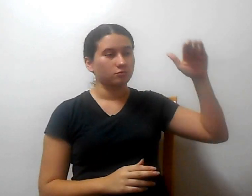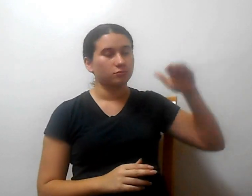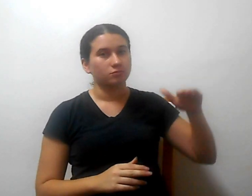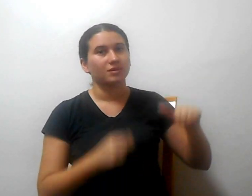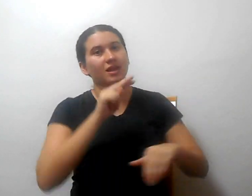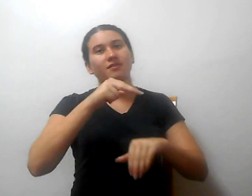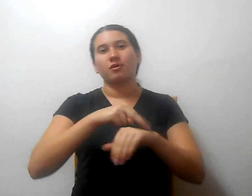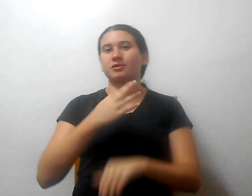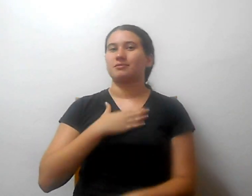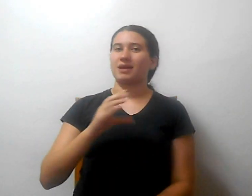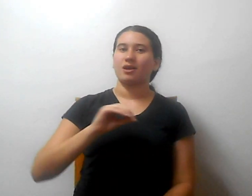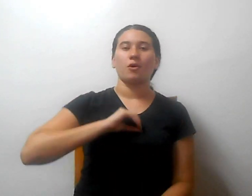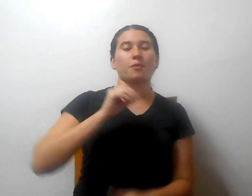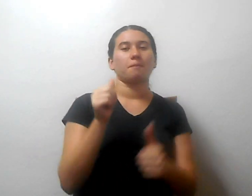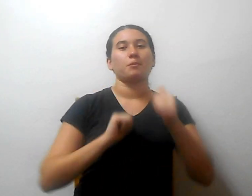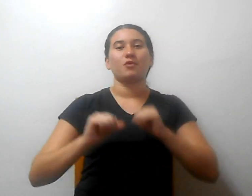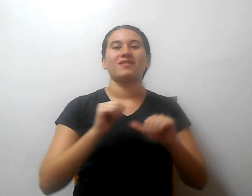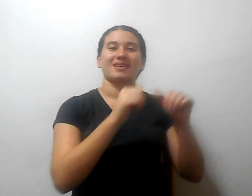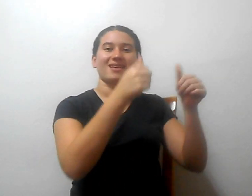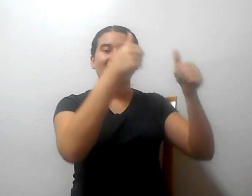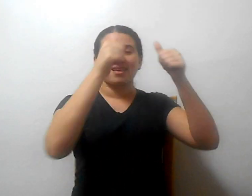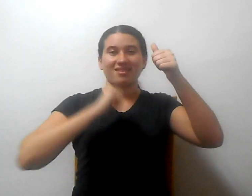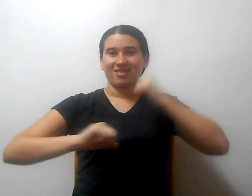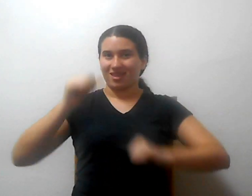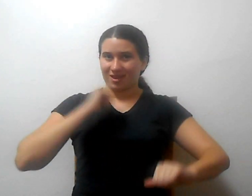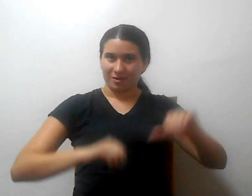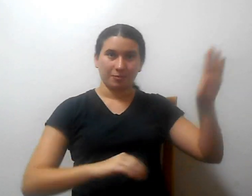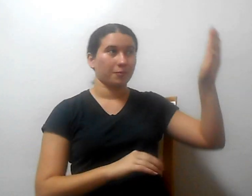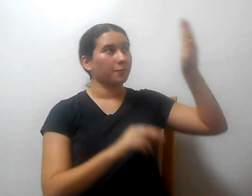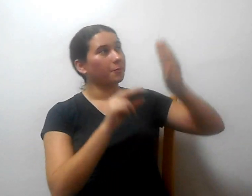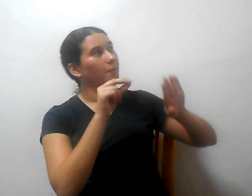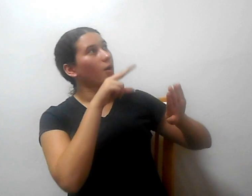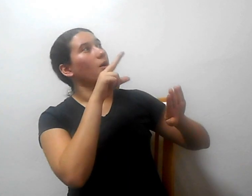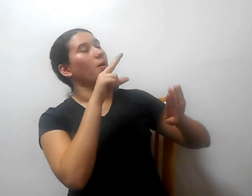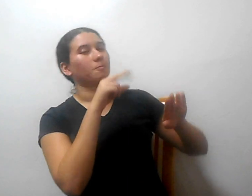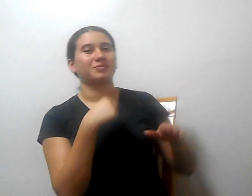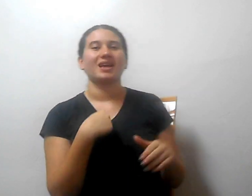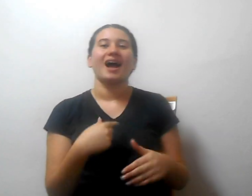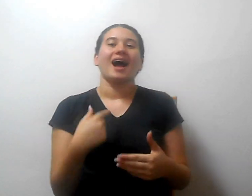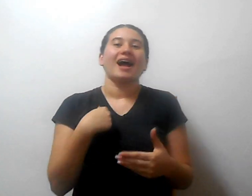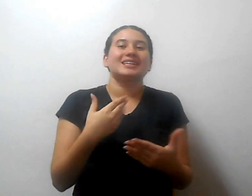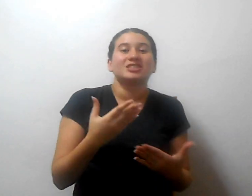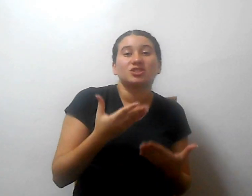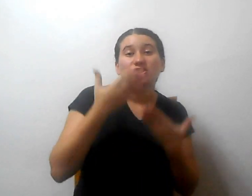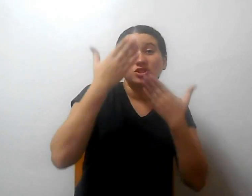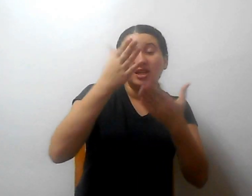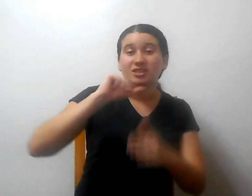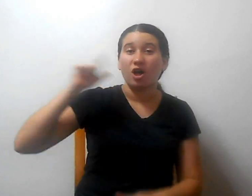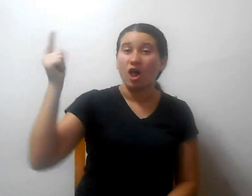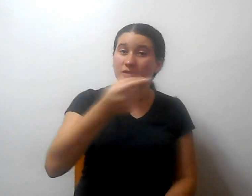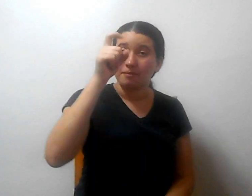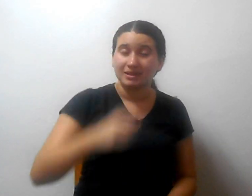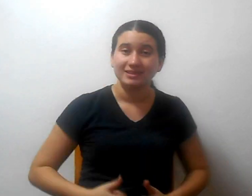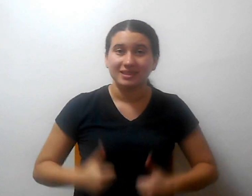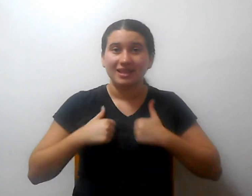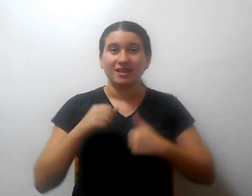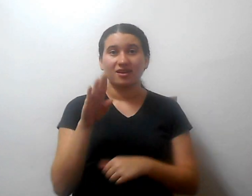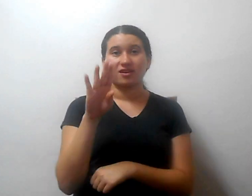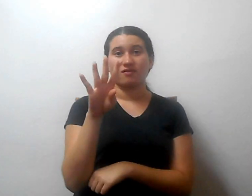course, my own movie theater. So I'm not saying that we all need to live in 420 square feet, but consider the benefits of an